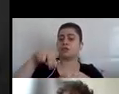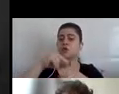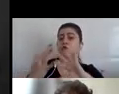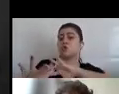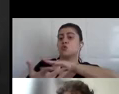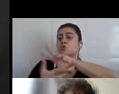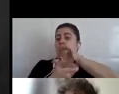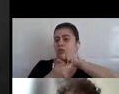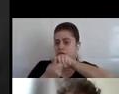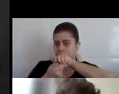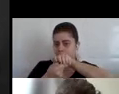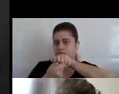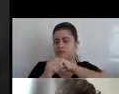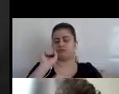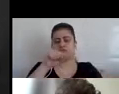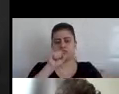that are